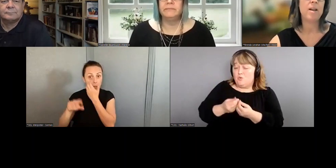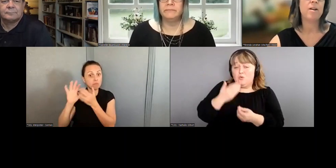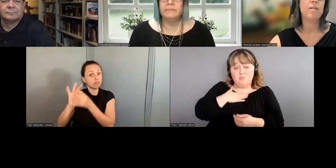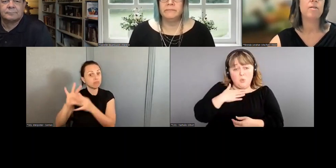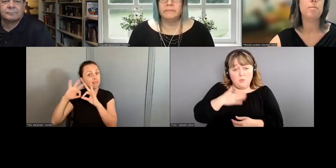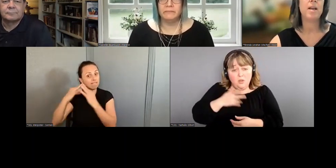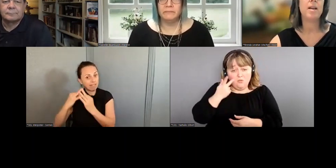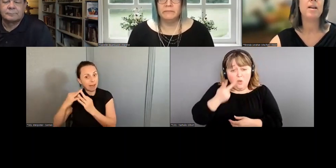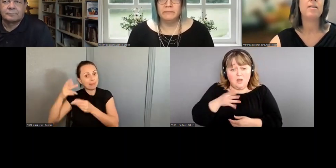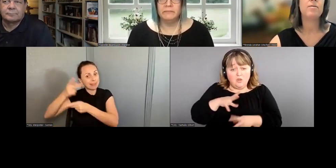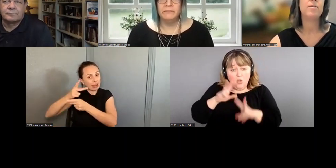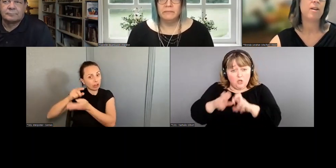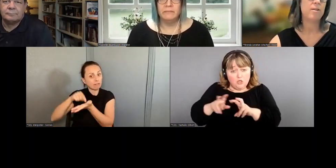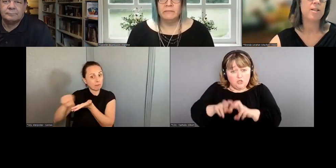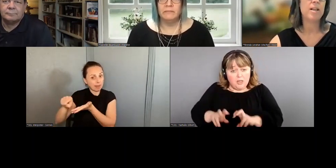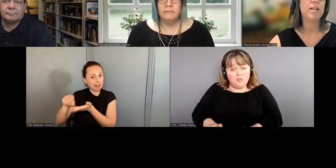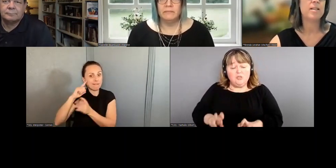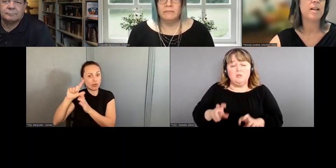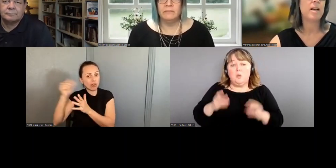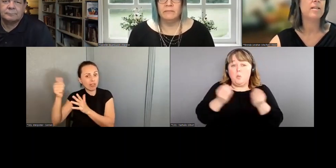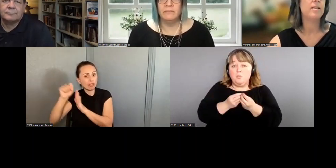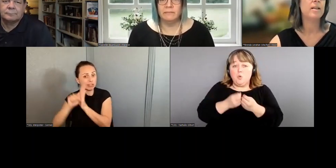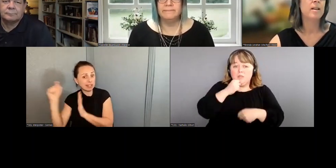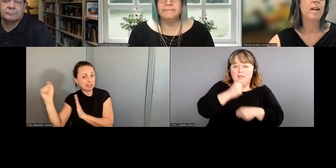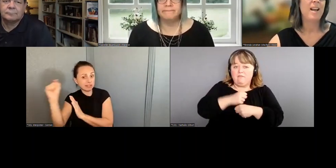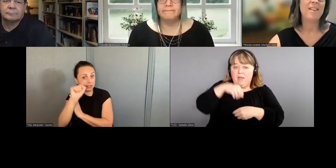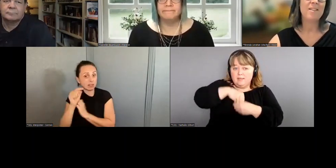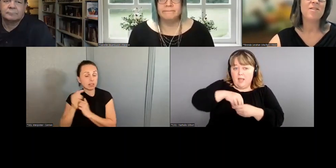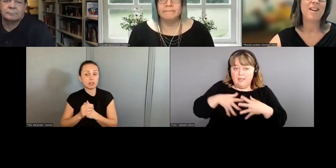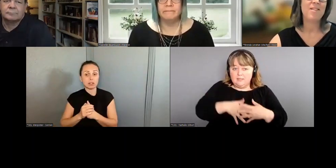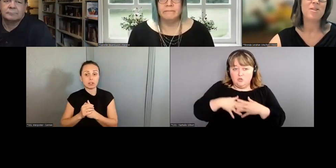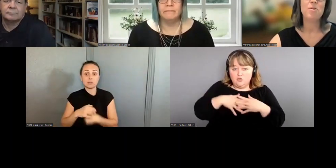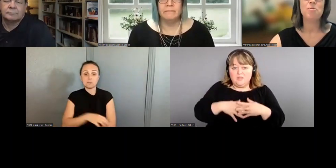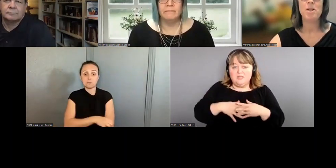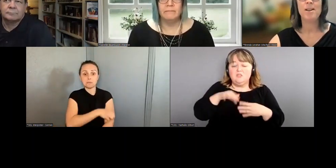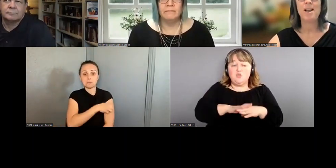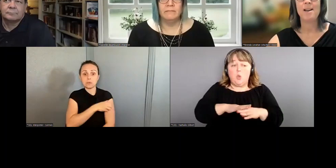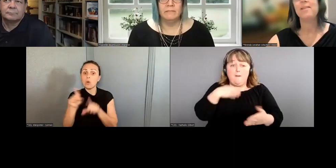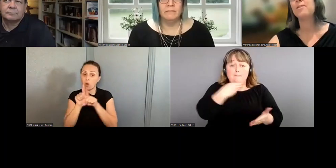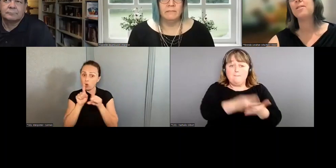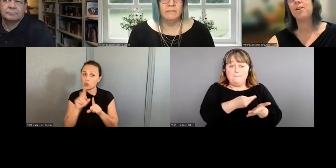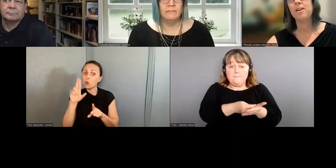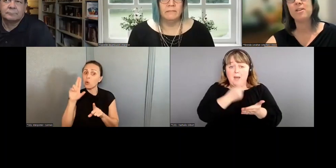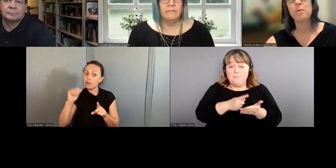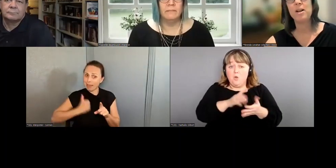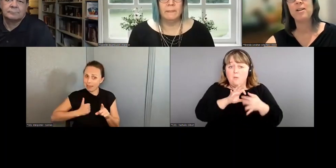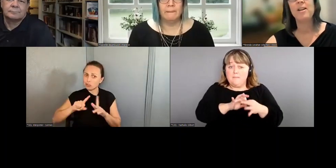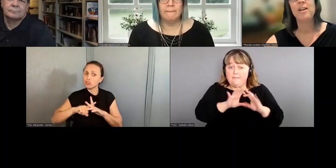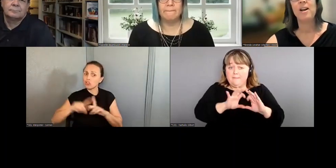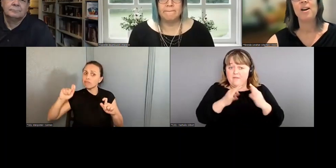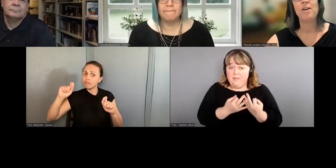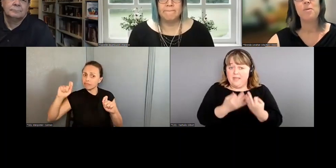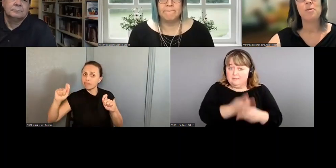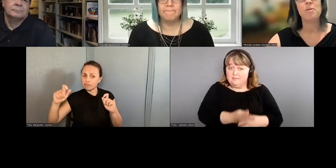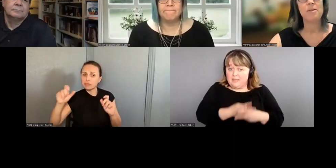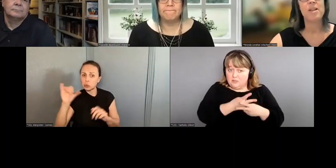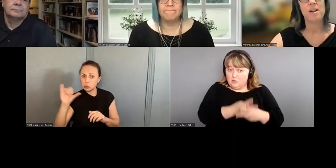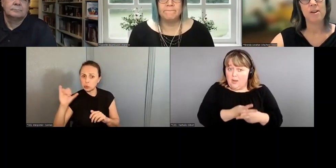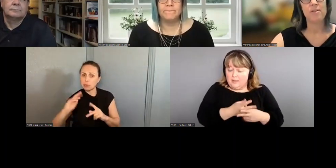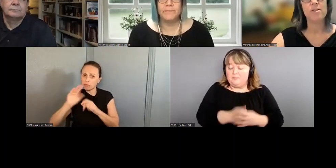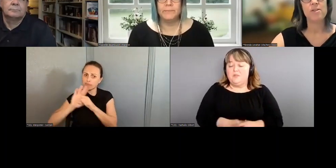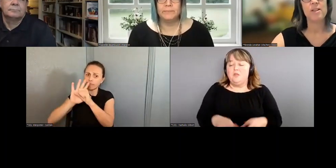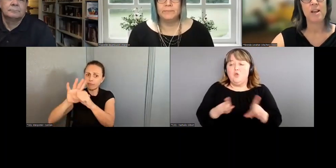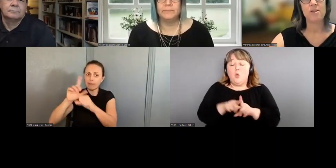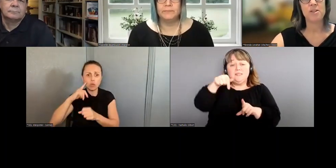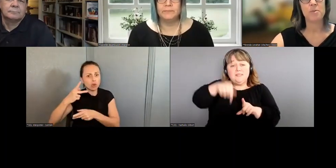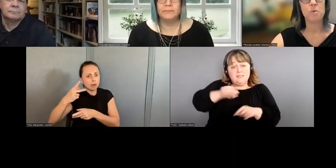family caregiver pay for other states. And there's a movement in Canada starting as well around